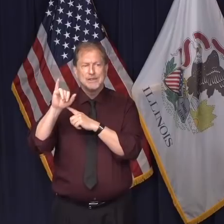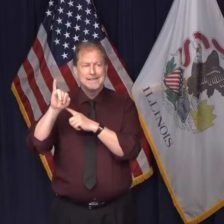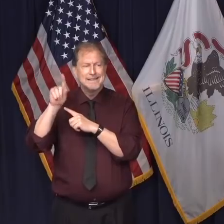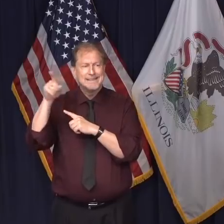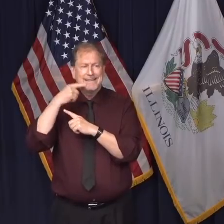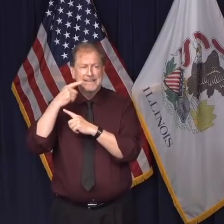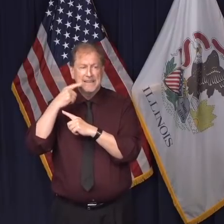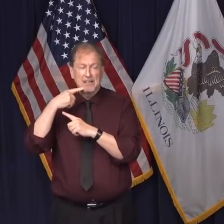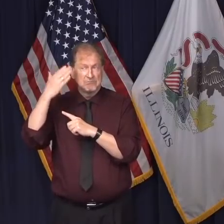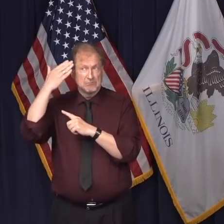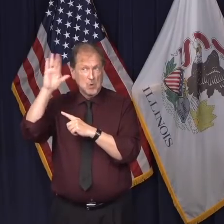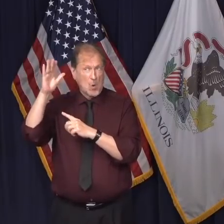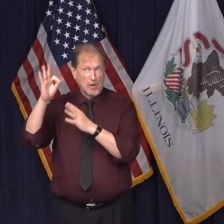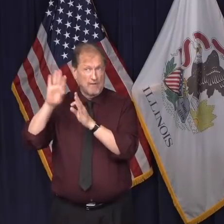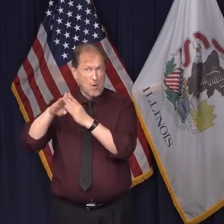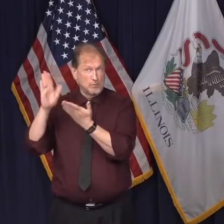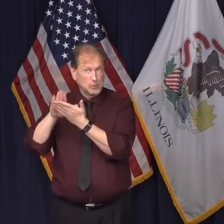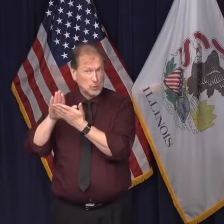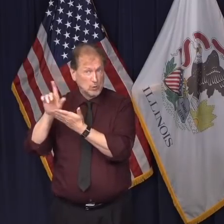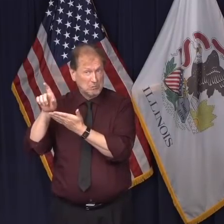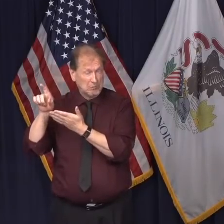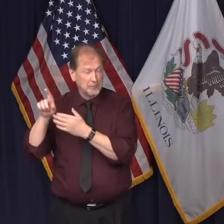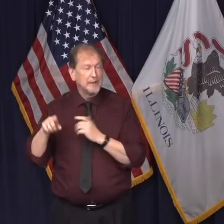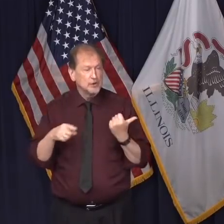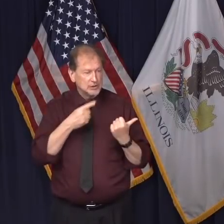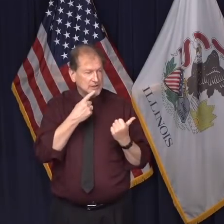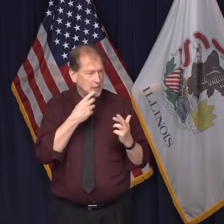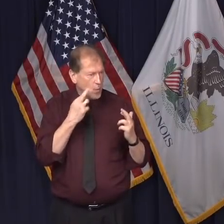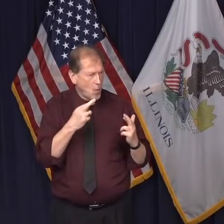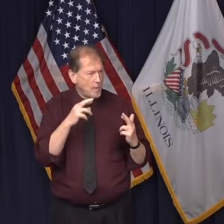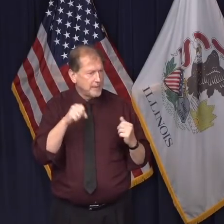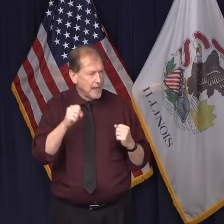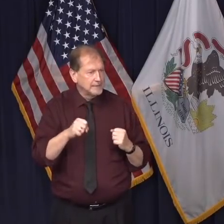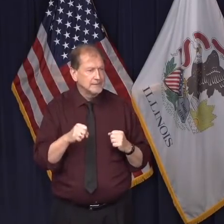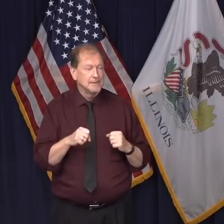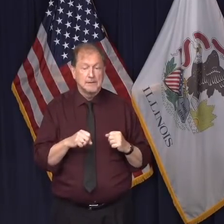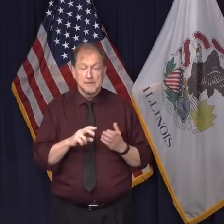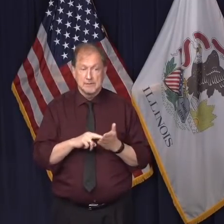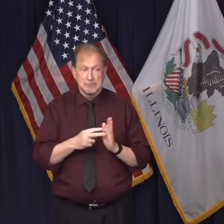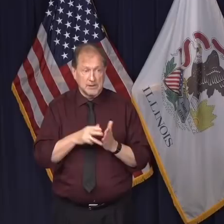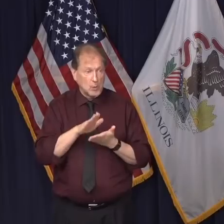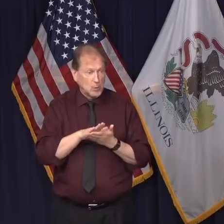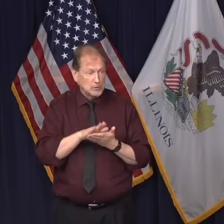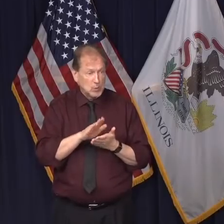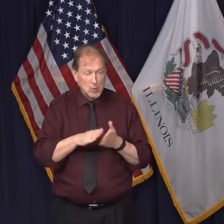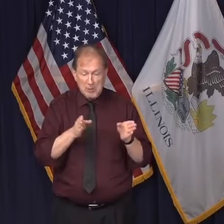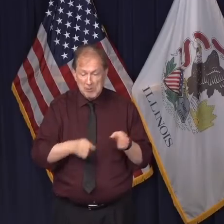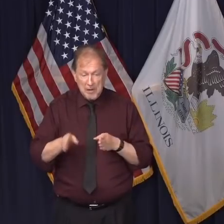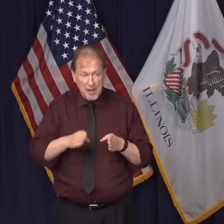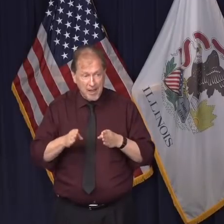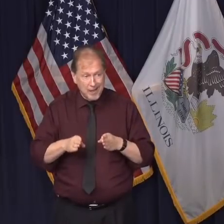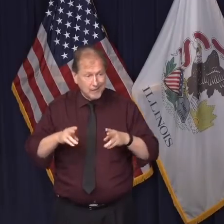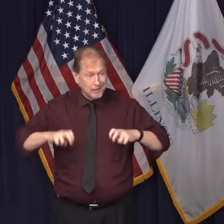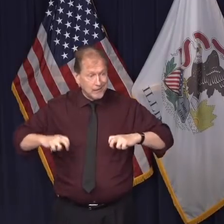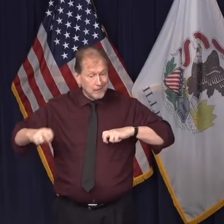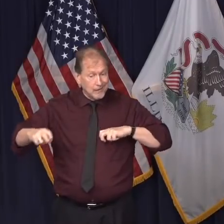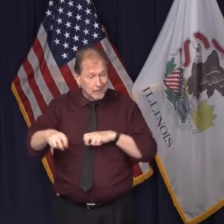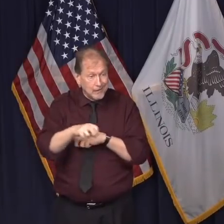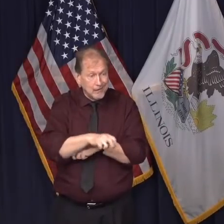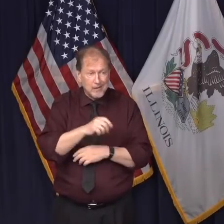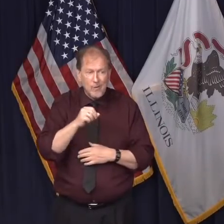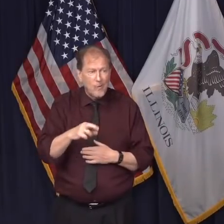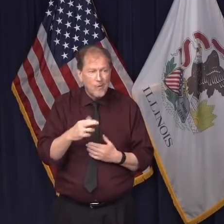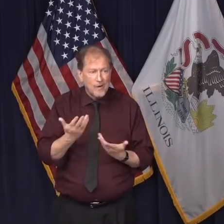fall. You've said you hope that they will reopen. What might that look like? What do you tell juniors who are going to enter the senior year? And Greg Bishop wanted